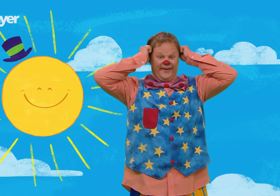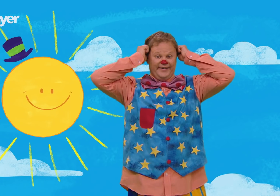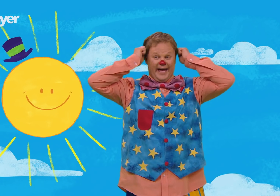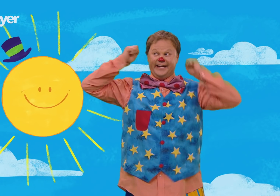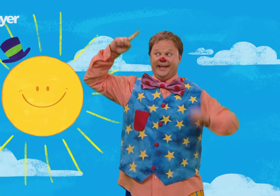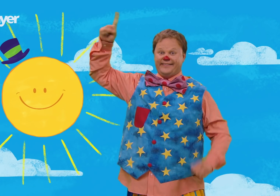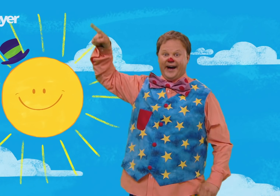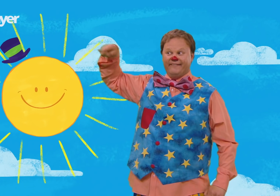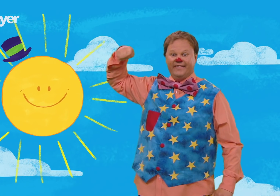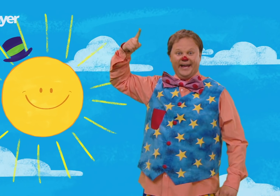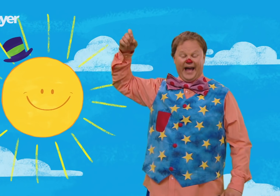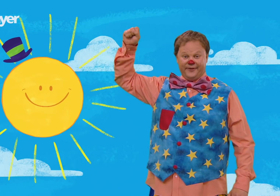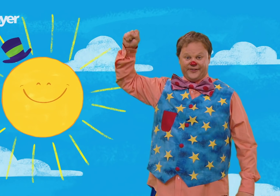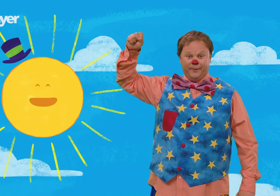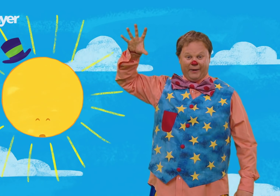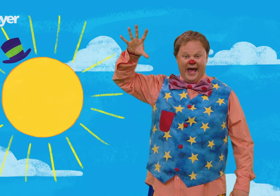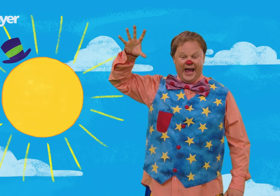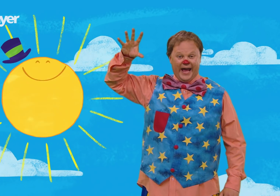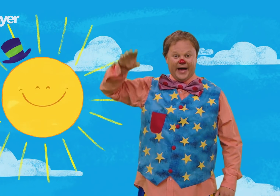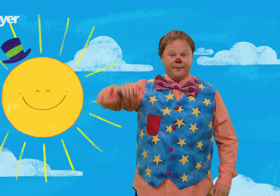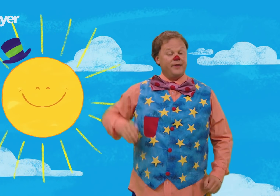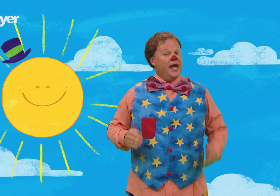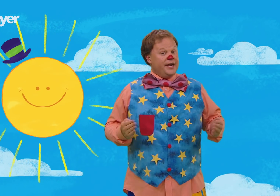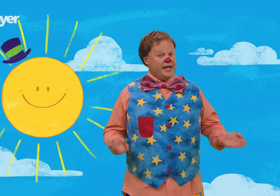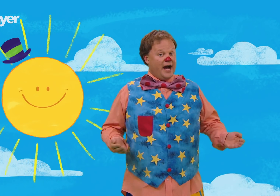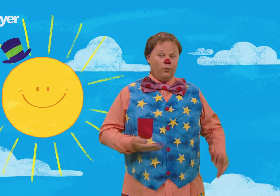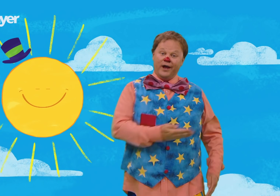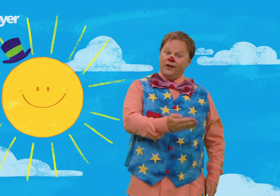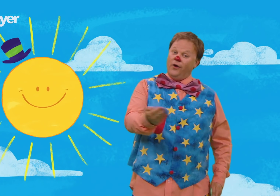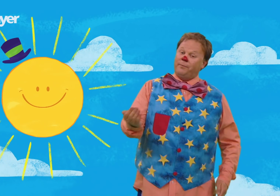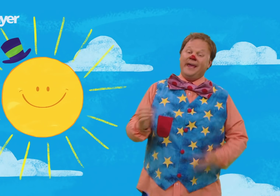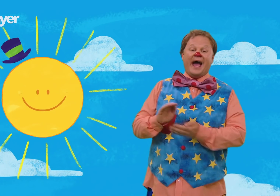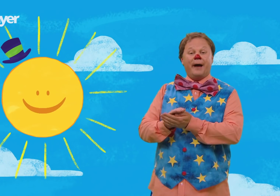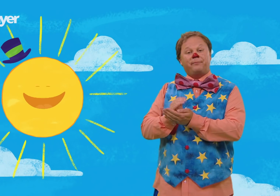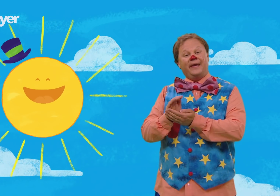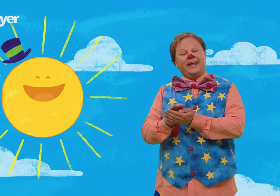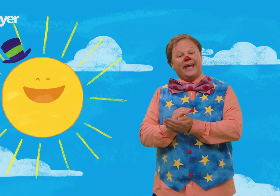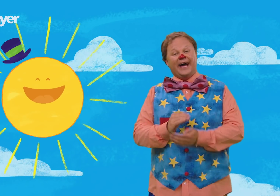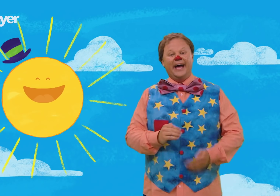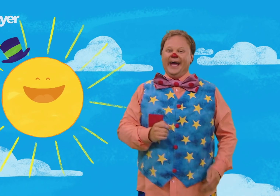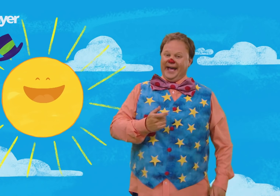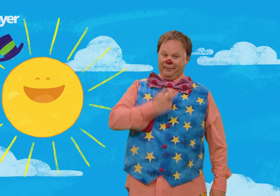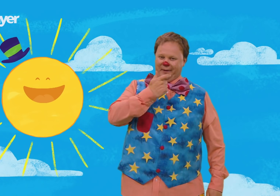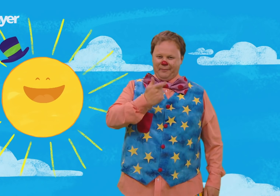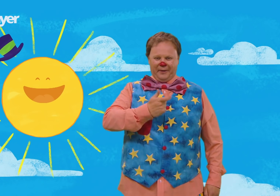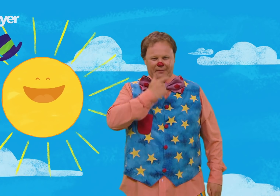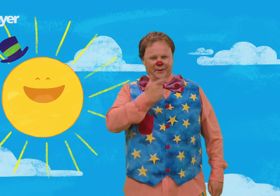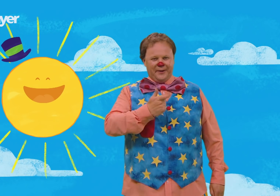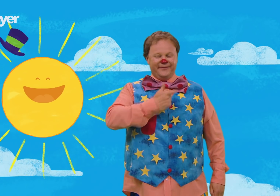on and he's coming out to play. Now we'll all be happy. Hip, hip, hip,